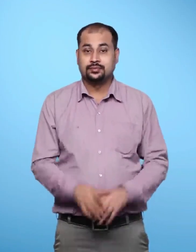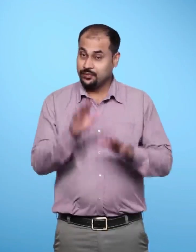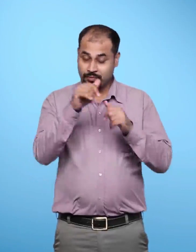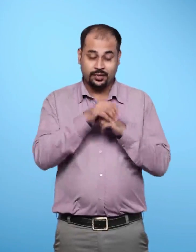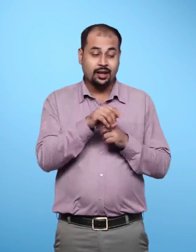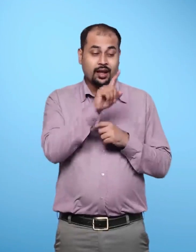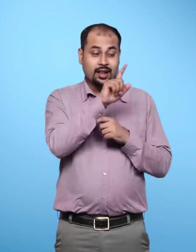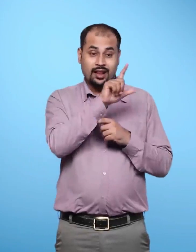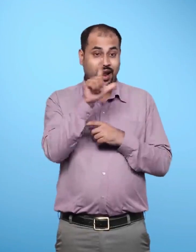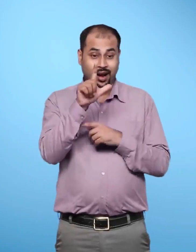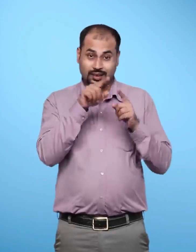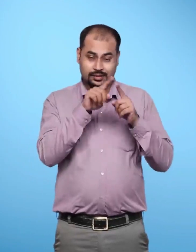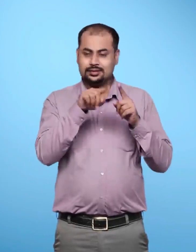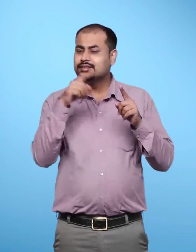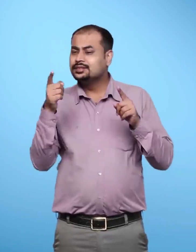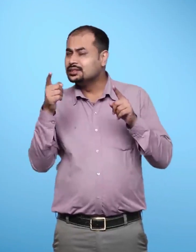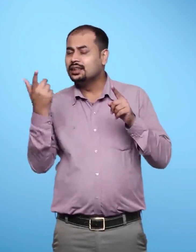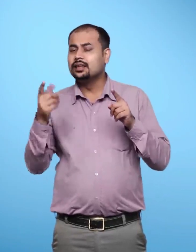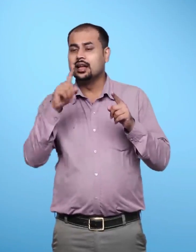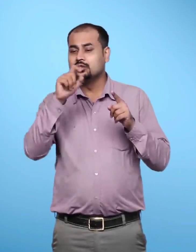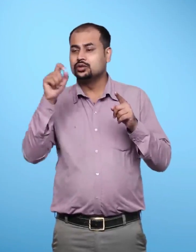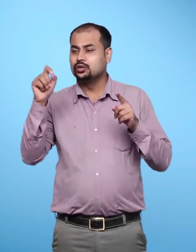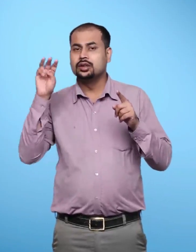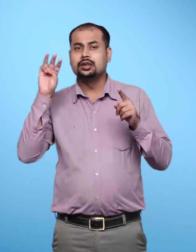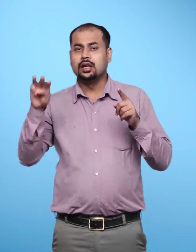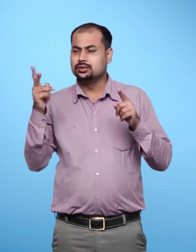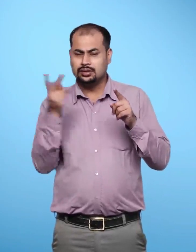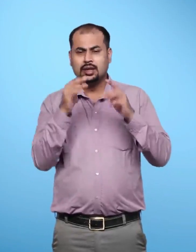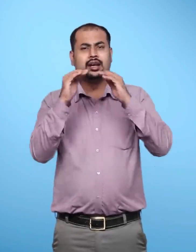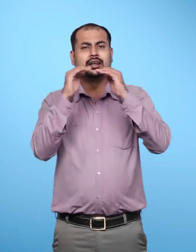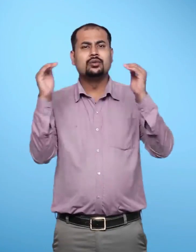Which is equal to 100,000.